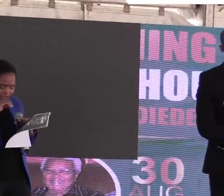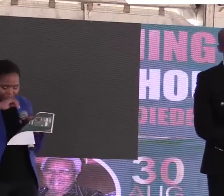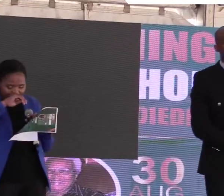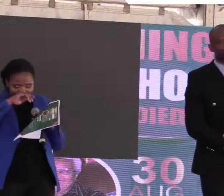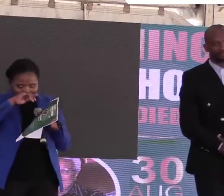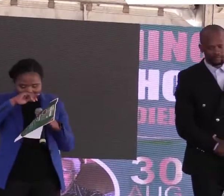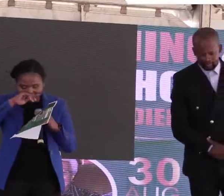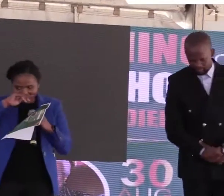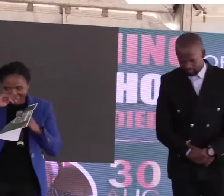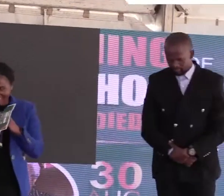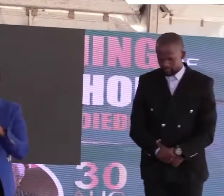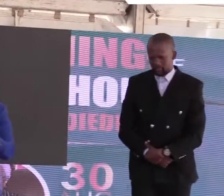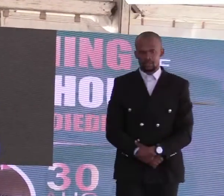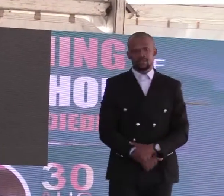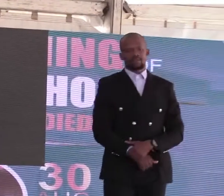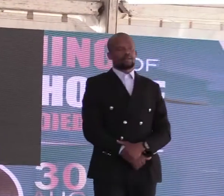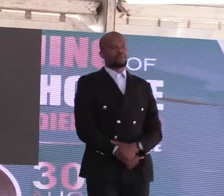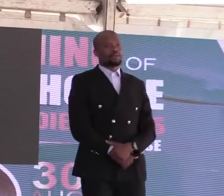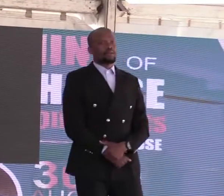A beautiful day.